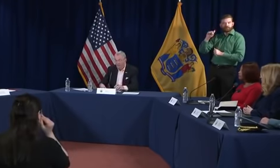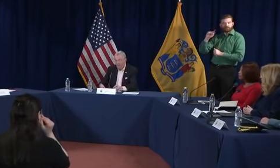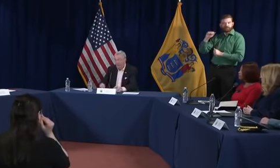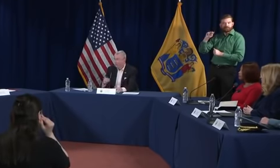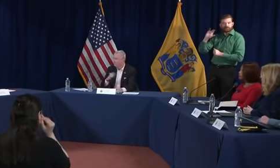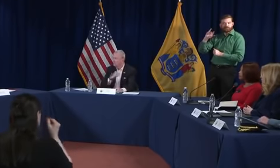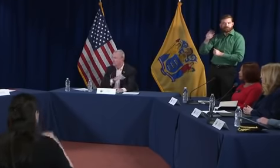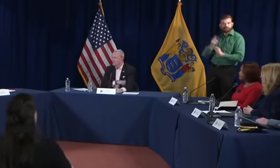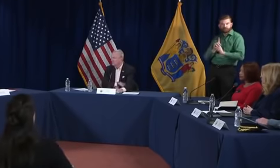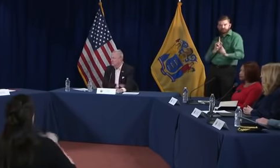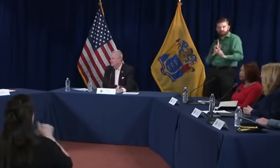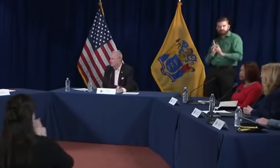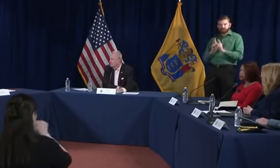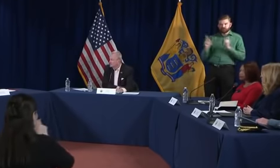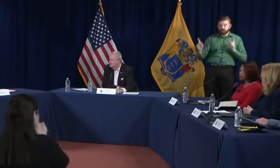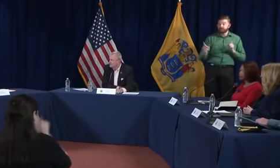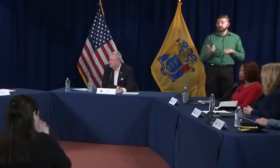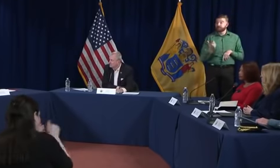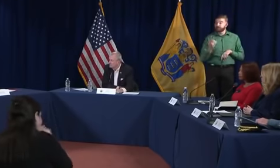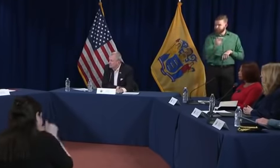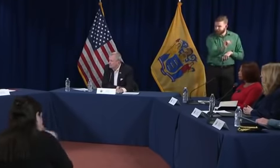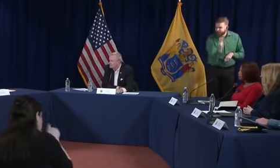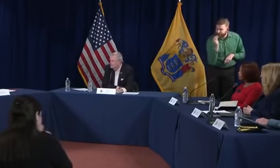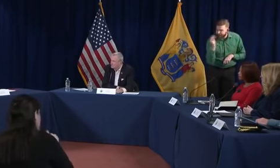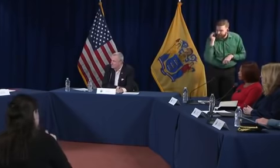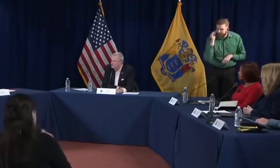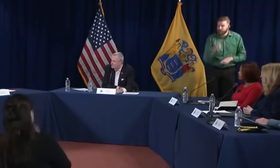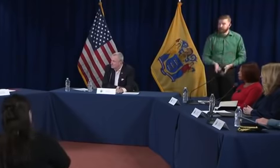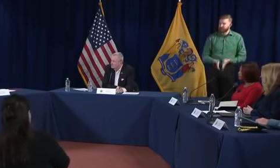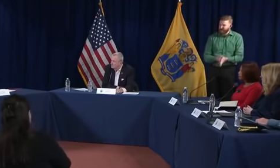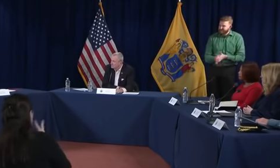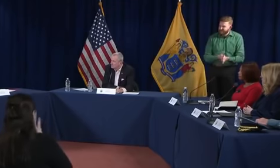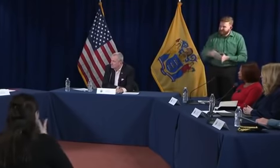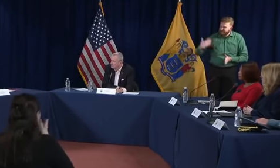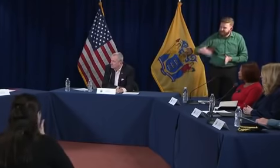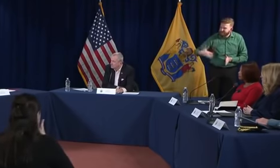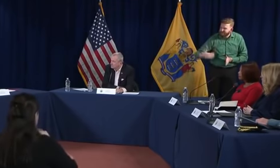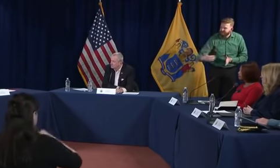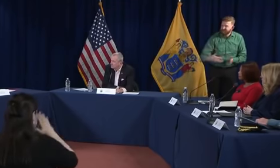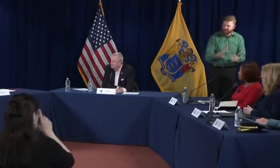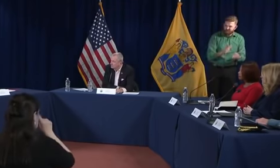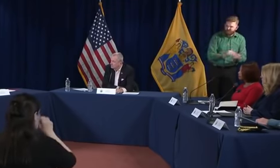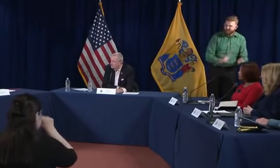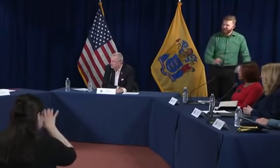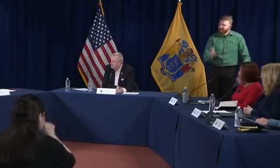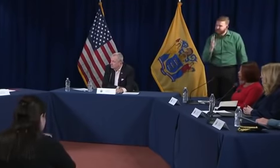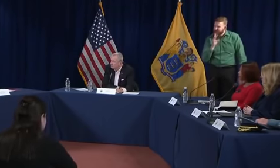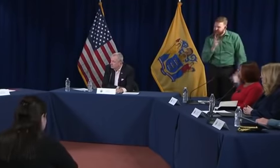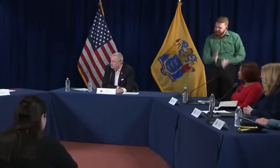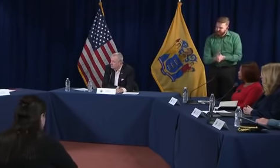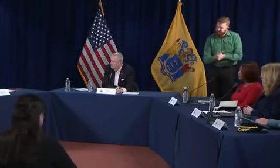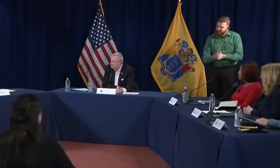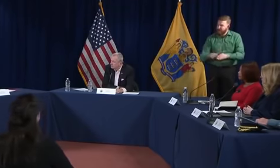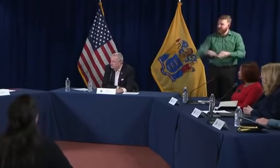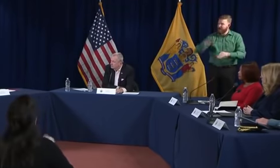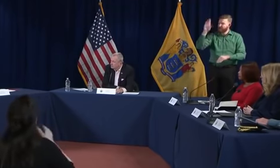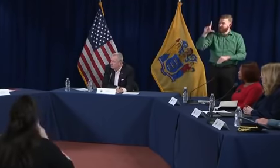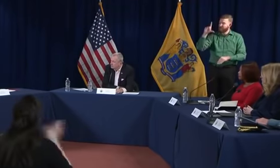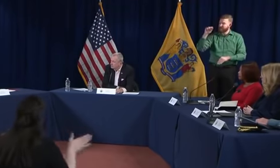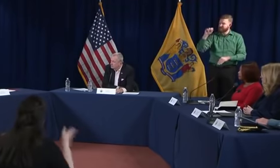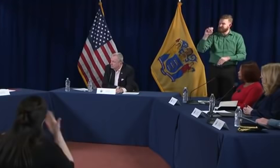your hands frequently during the day for 20 seconds with soap and water. And practice general good health